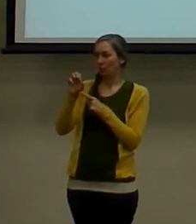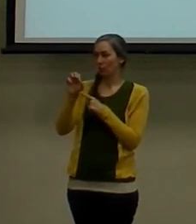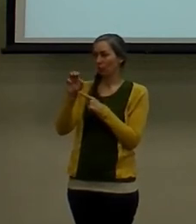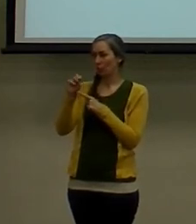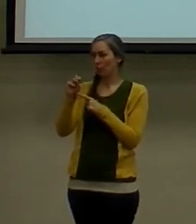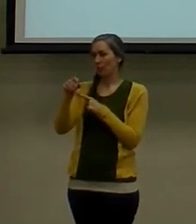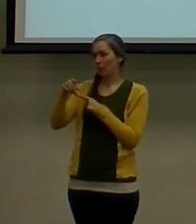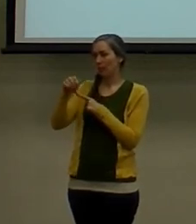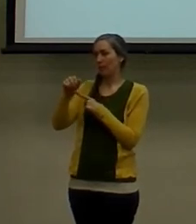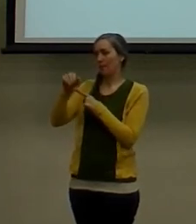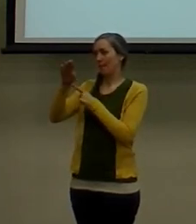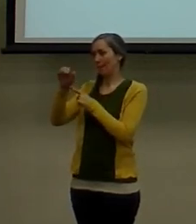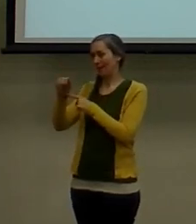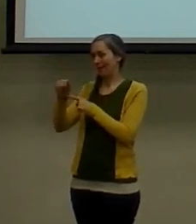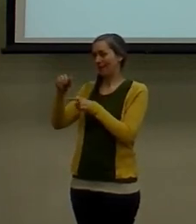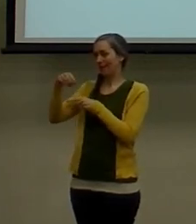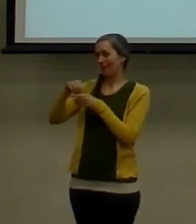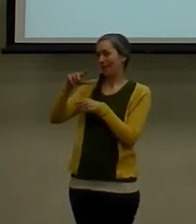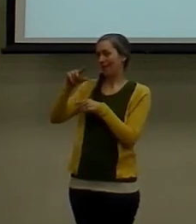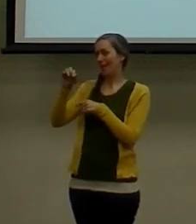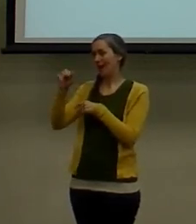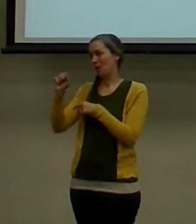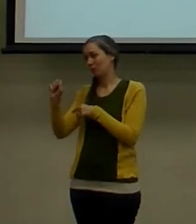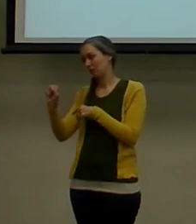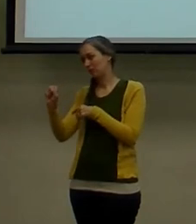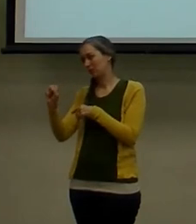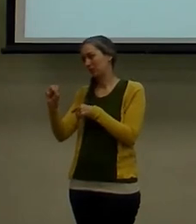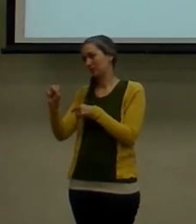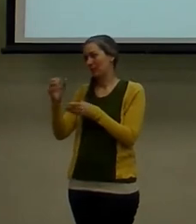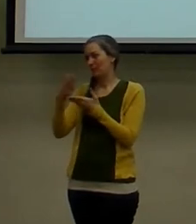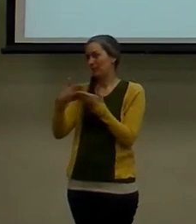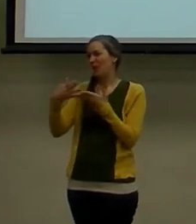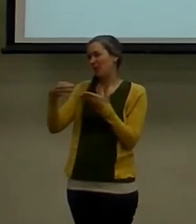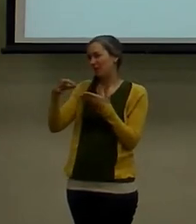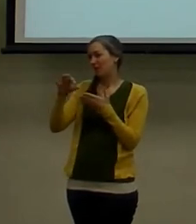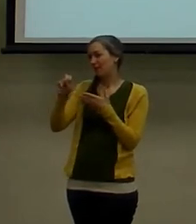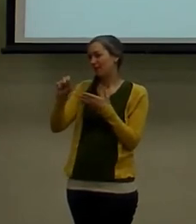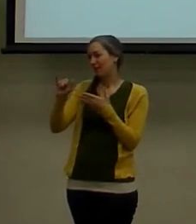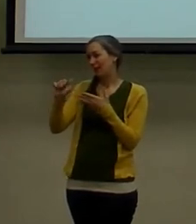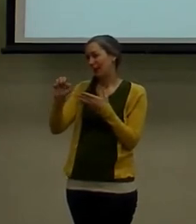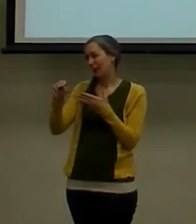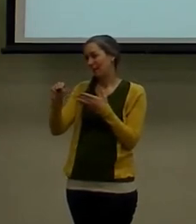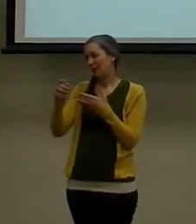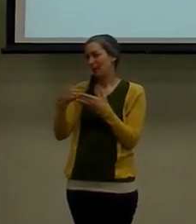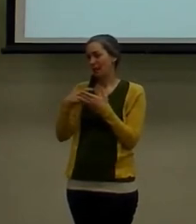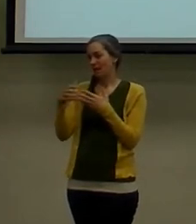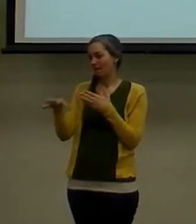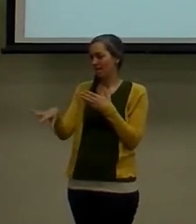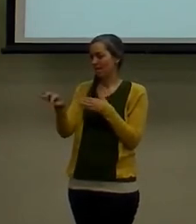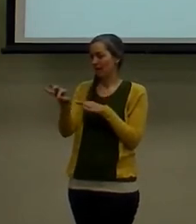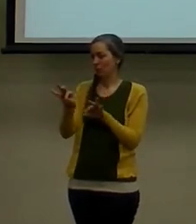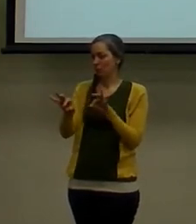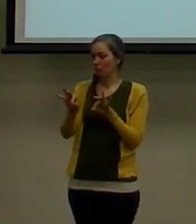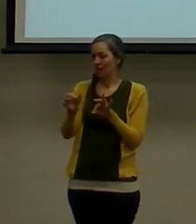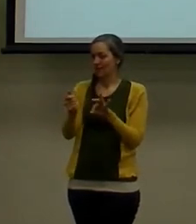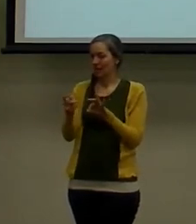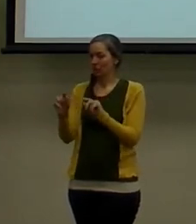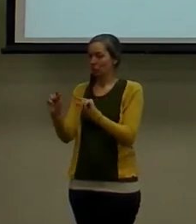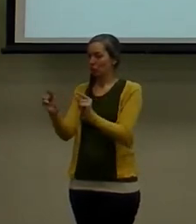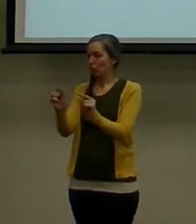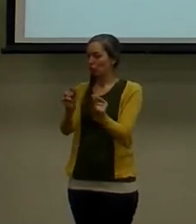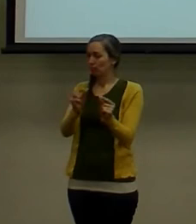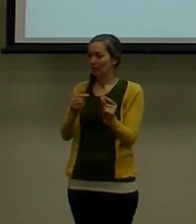Laos, was part of Siam. I found Khmu groups. I went